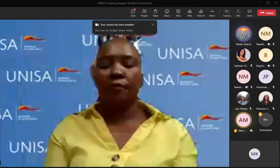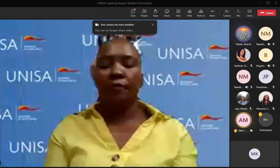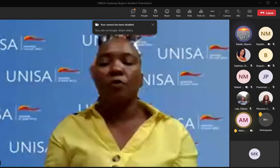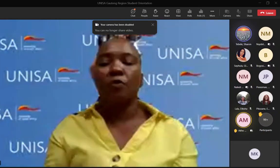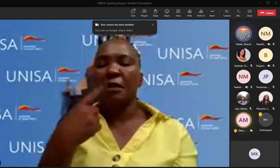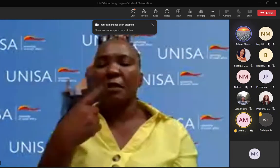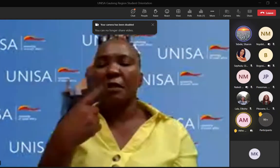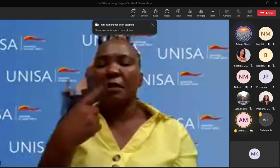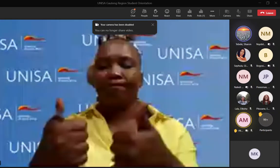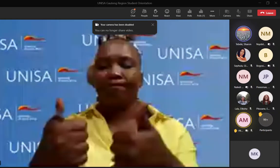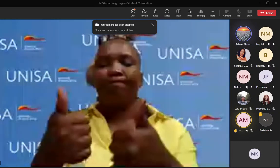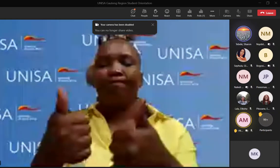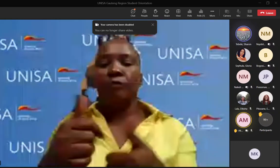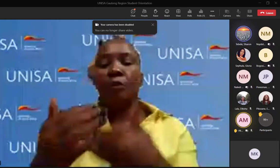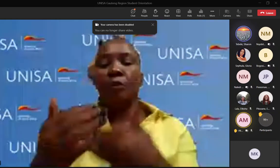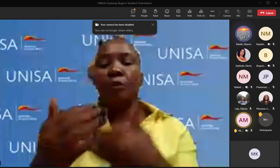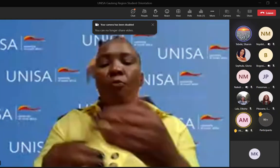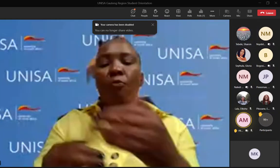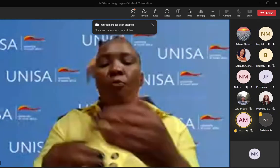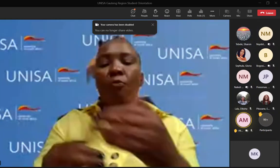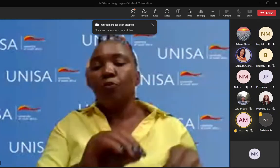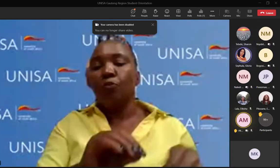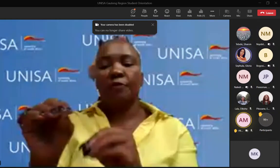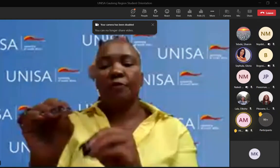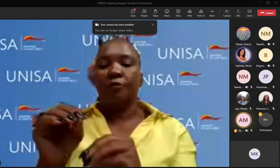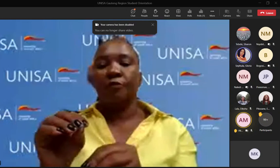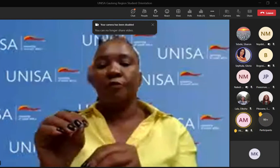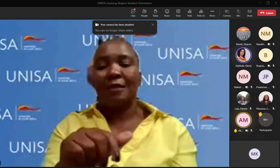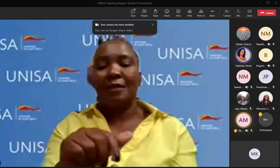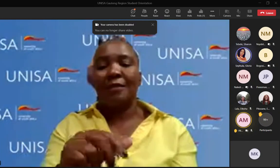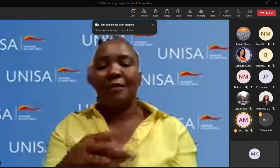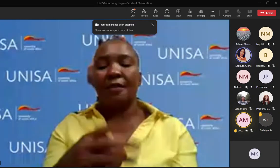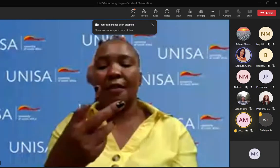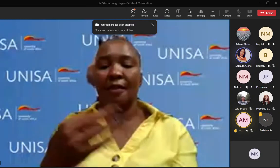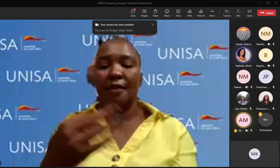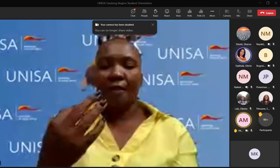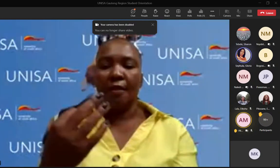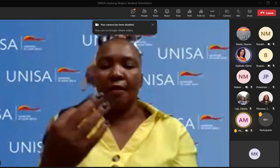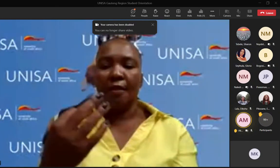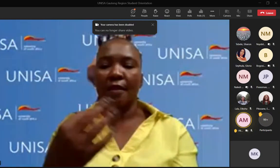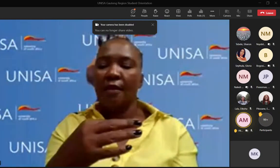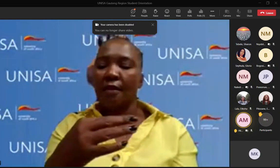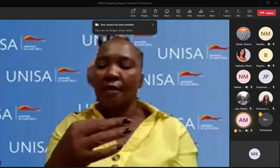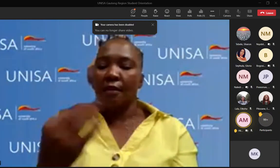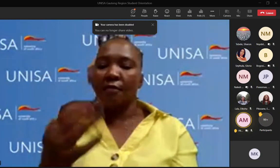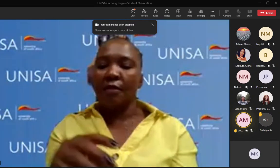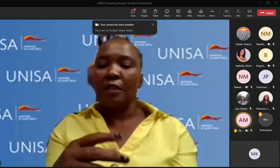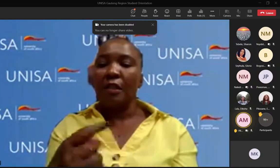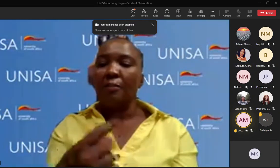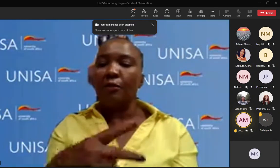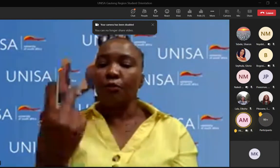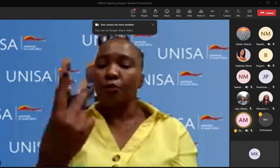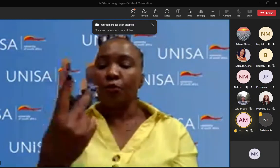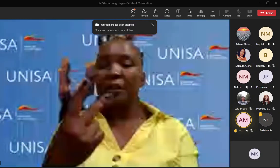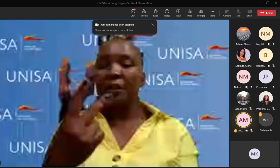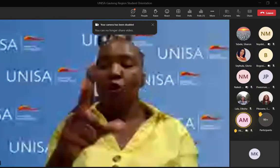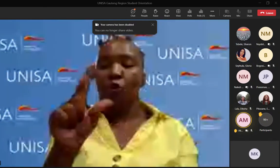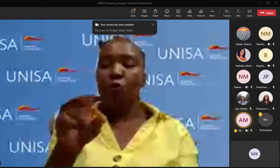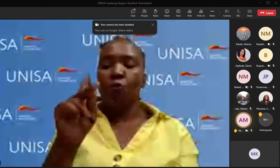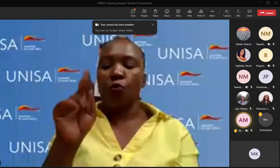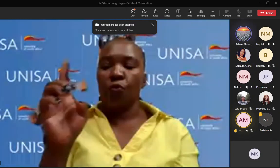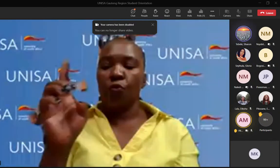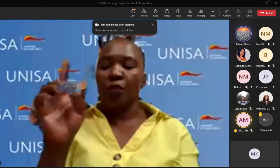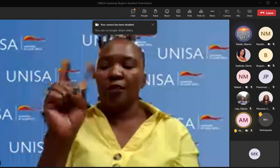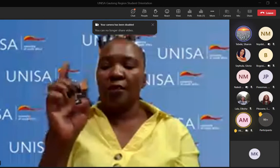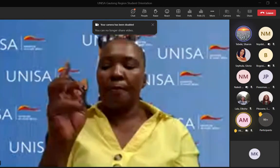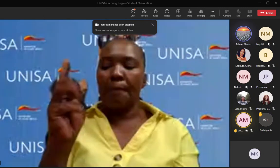Tracy was it the second one now the second one is Luke Simba rashe all right look please ask